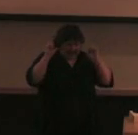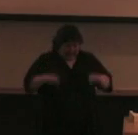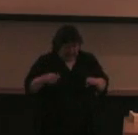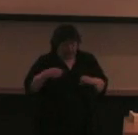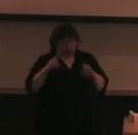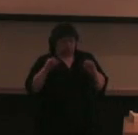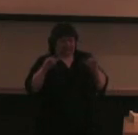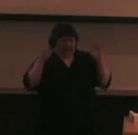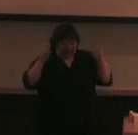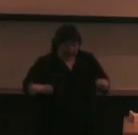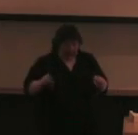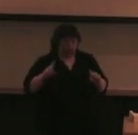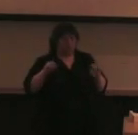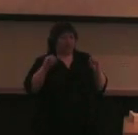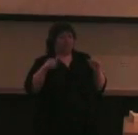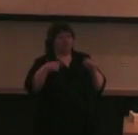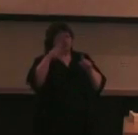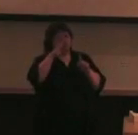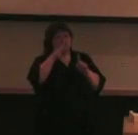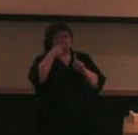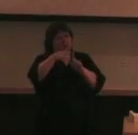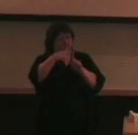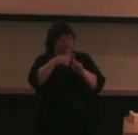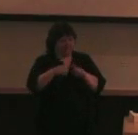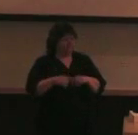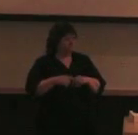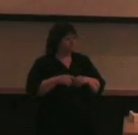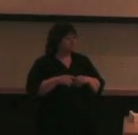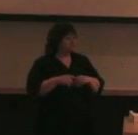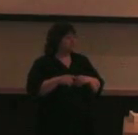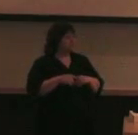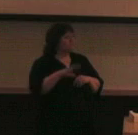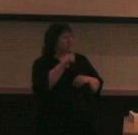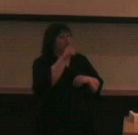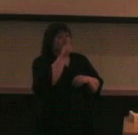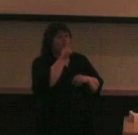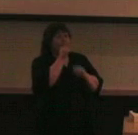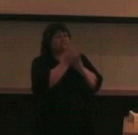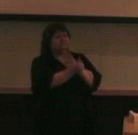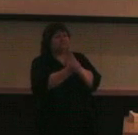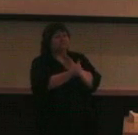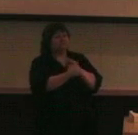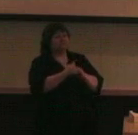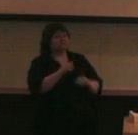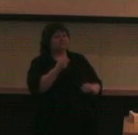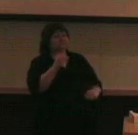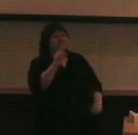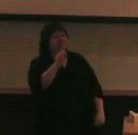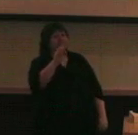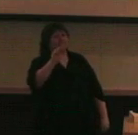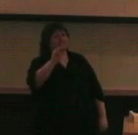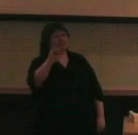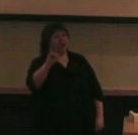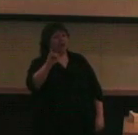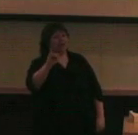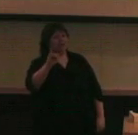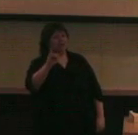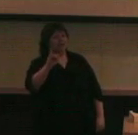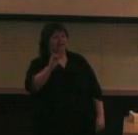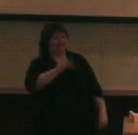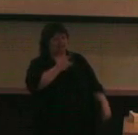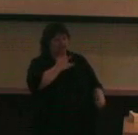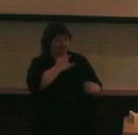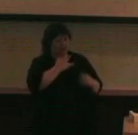actually work through things. Another variation of coping skills is sensory modulation integration,